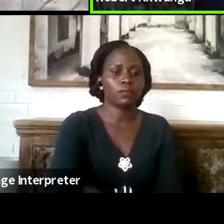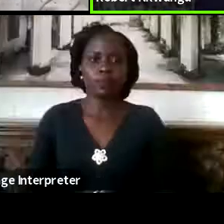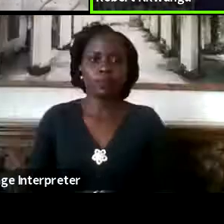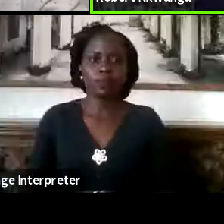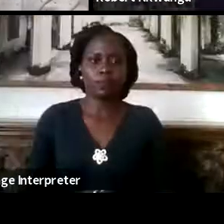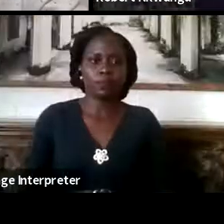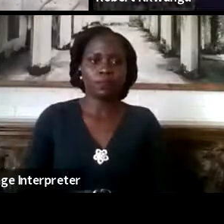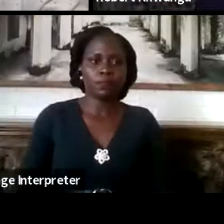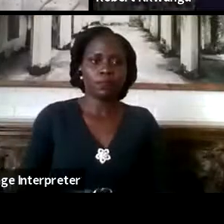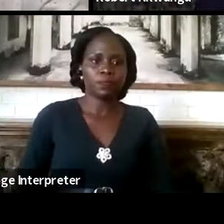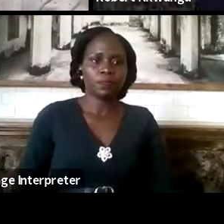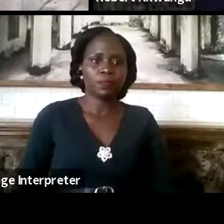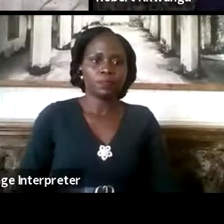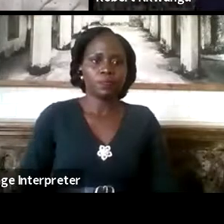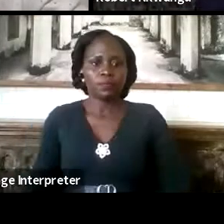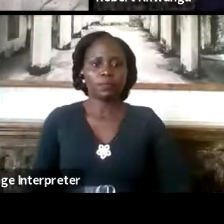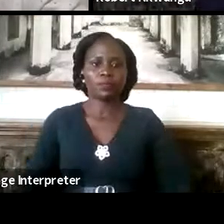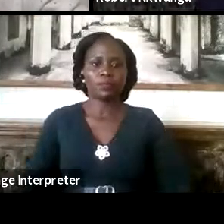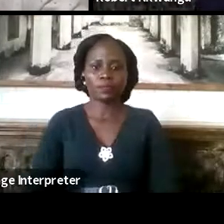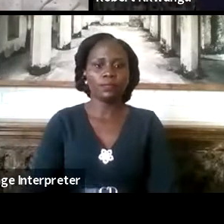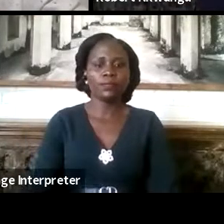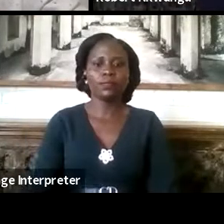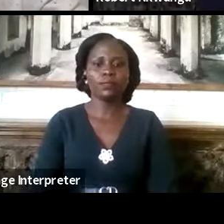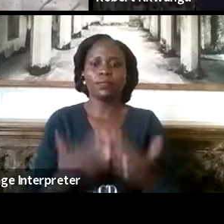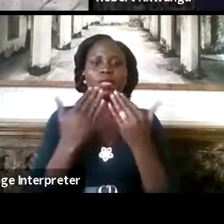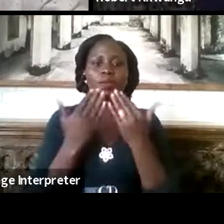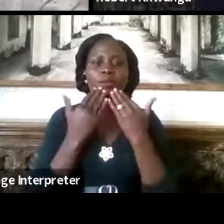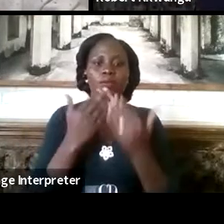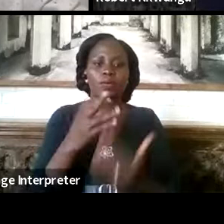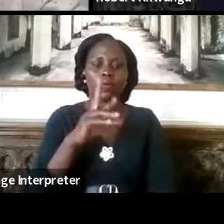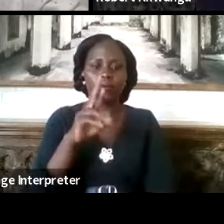Yeah, thank you, Robert. Okay.